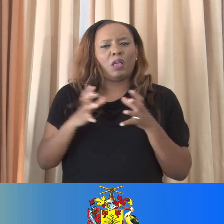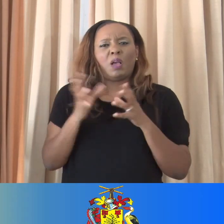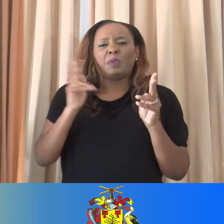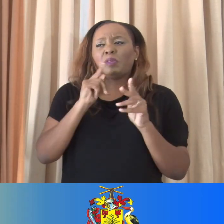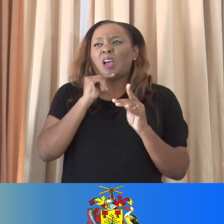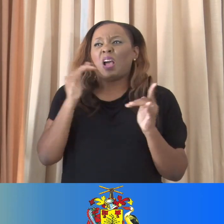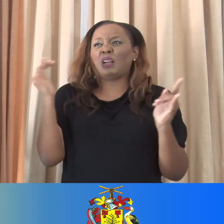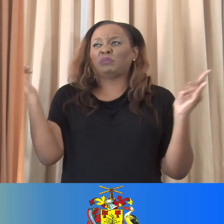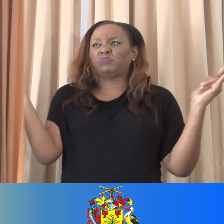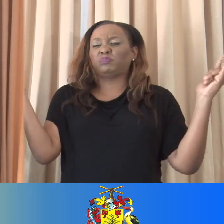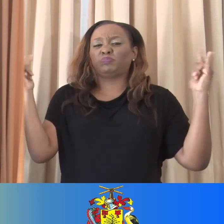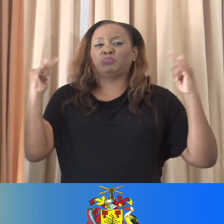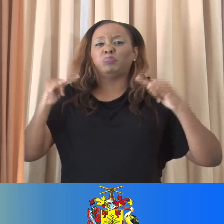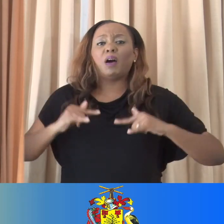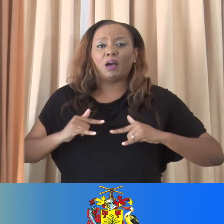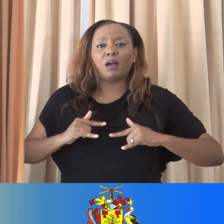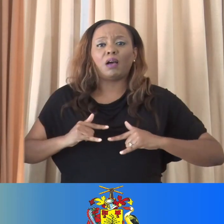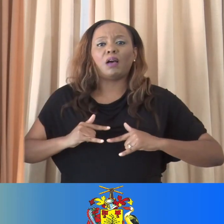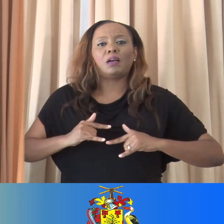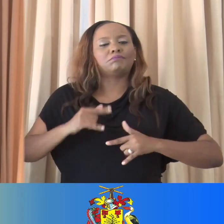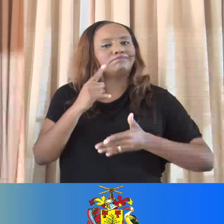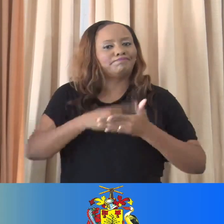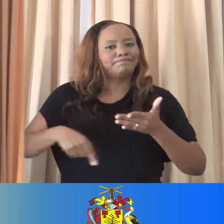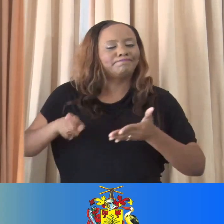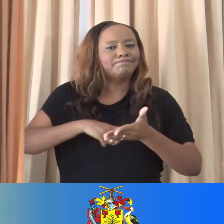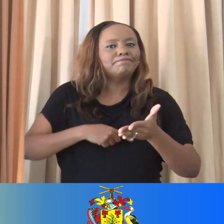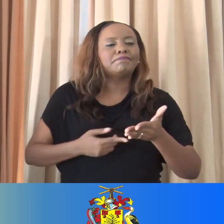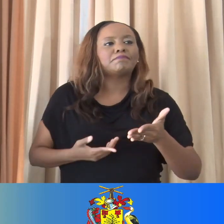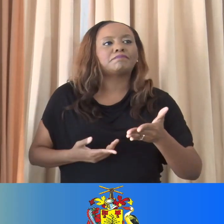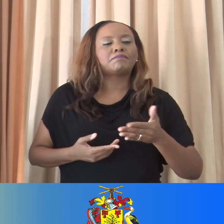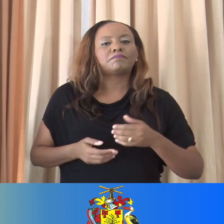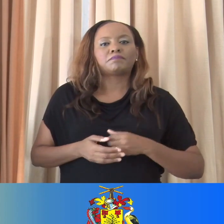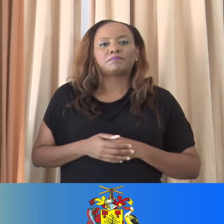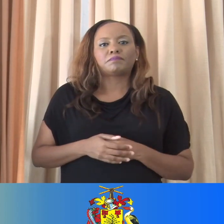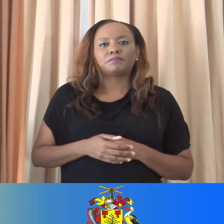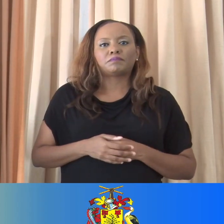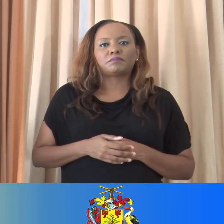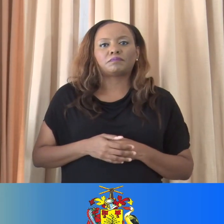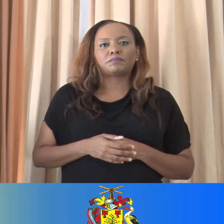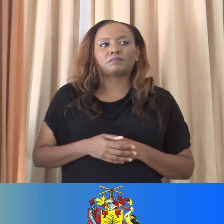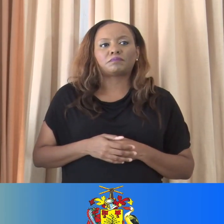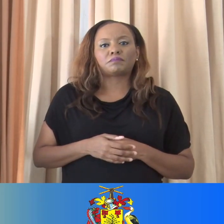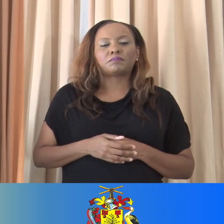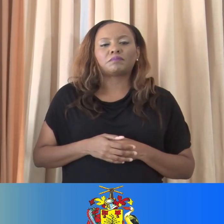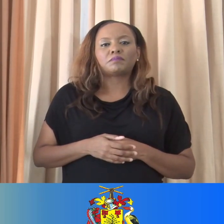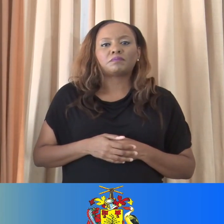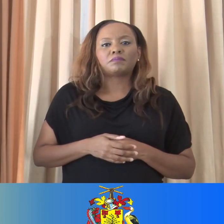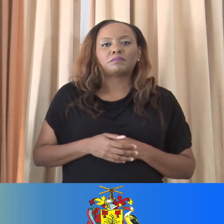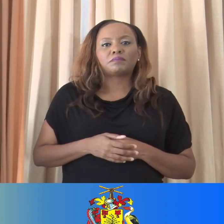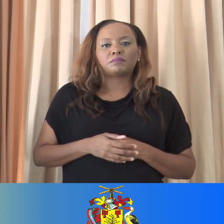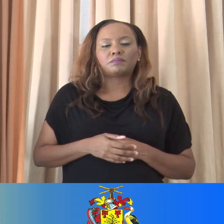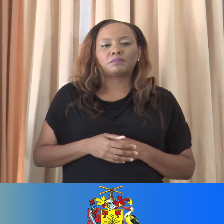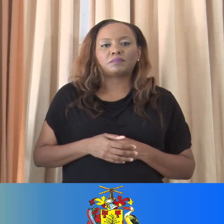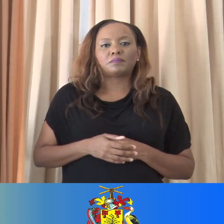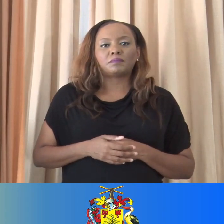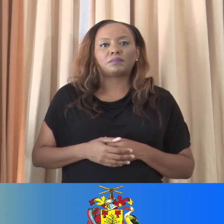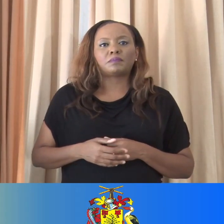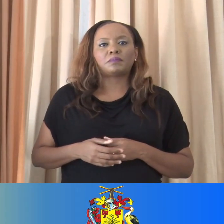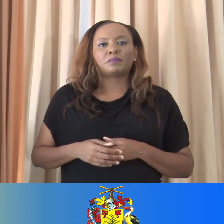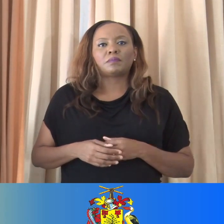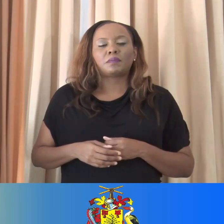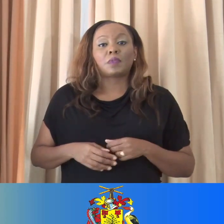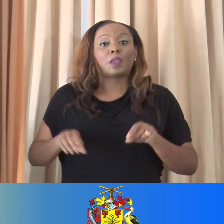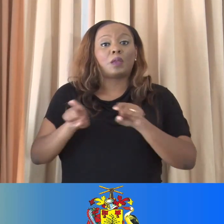escalation in cancellations of bookings, we saw an equally dramatic decline in the